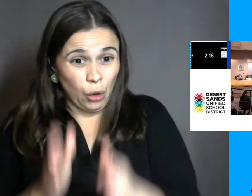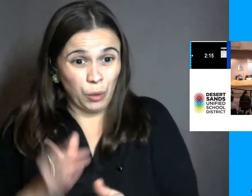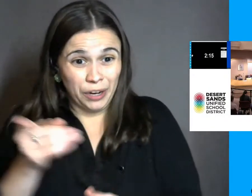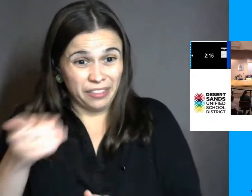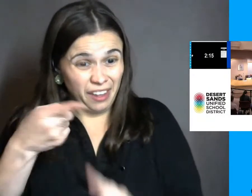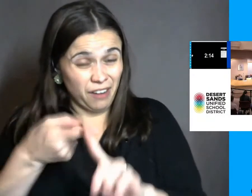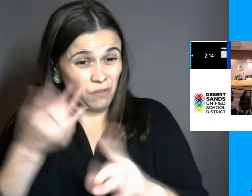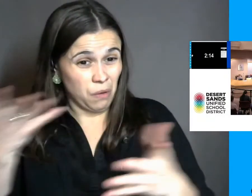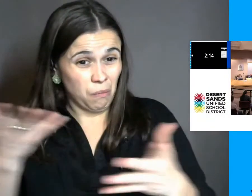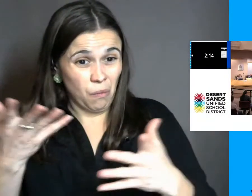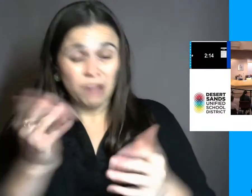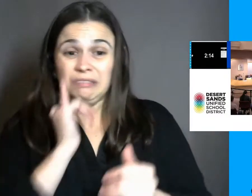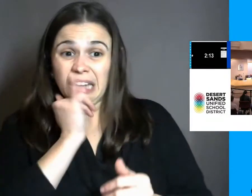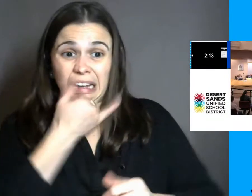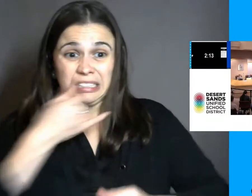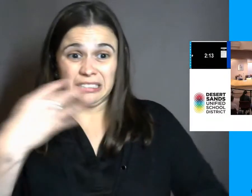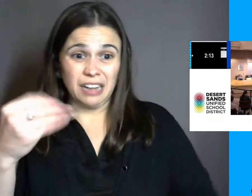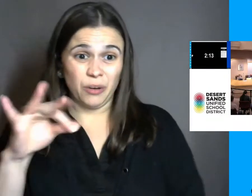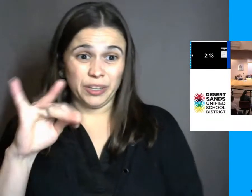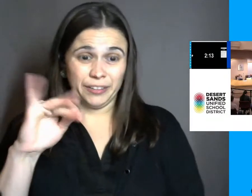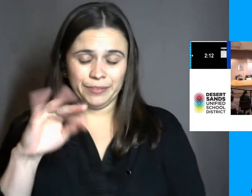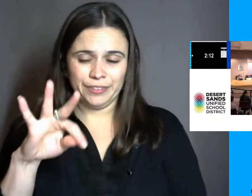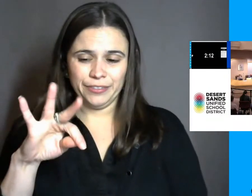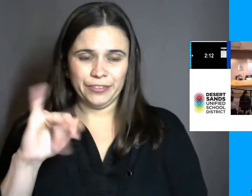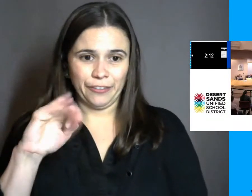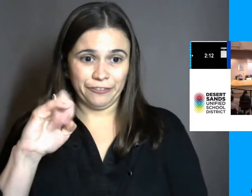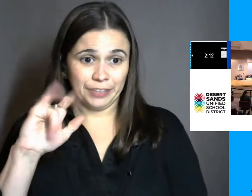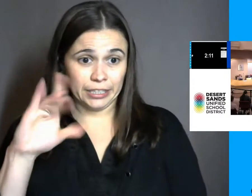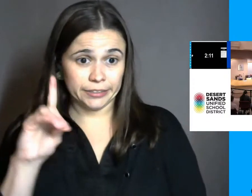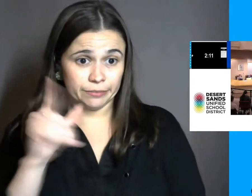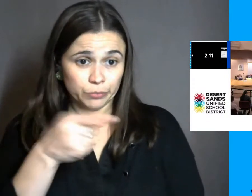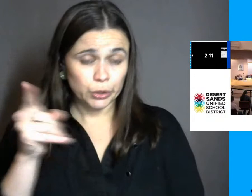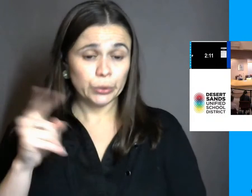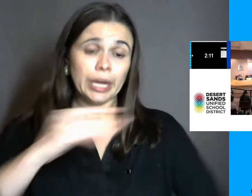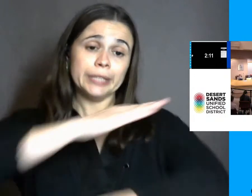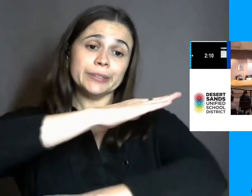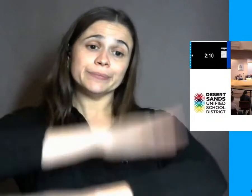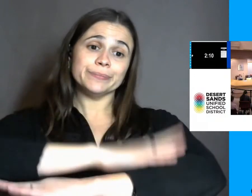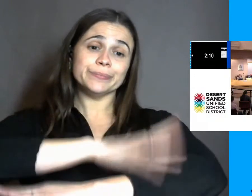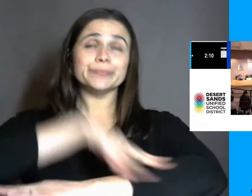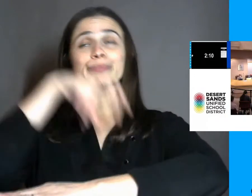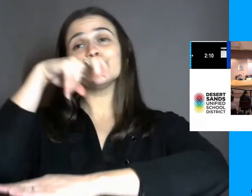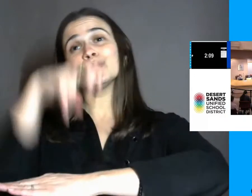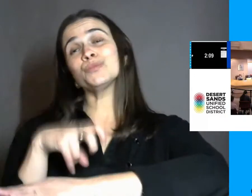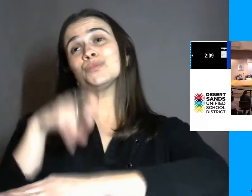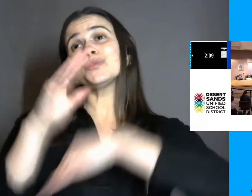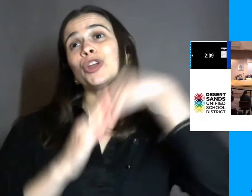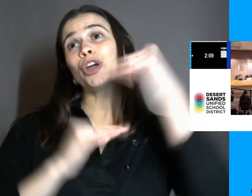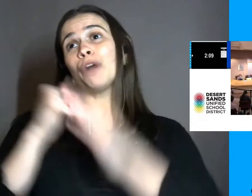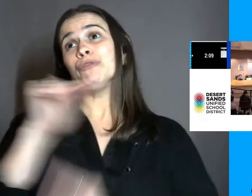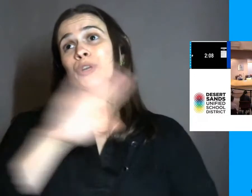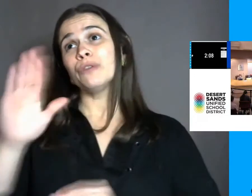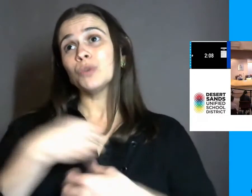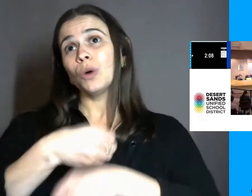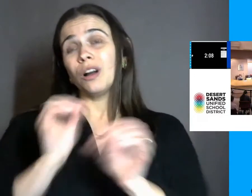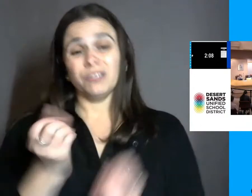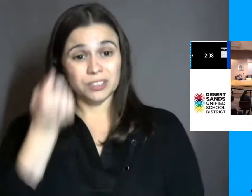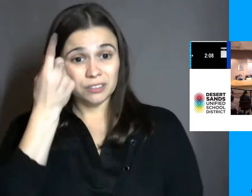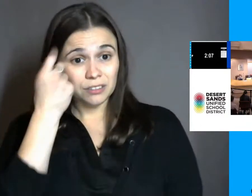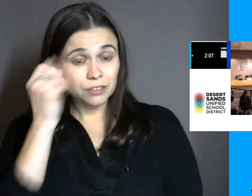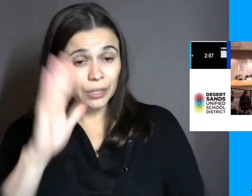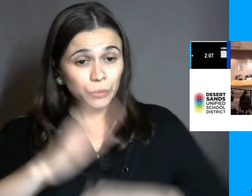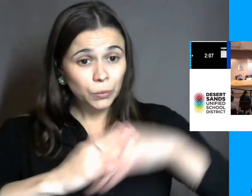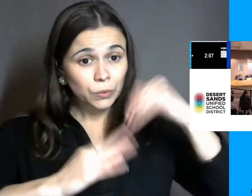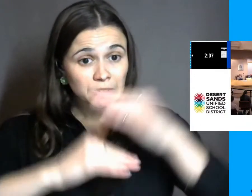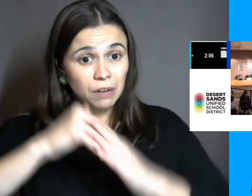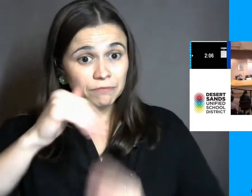the field. While you may sit behind the desk in your comfort of your offices, please remember you would not have those comforts if it were